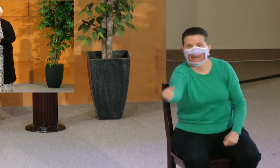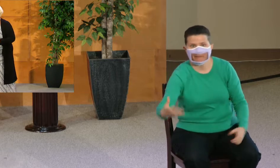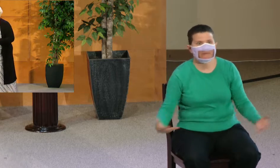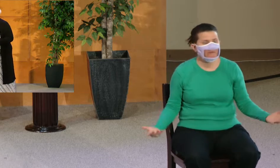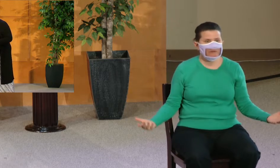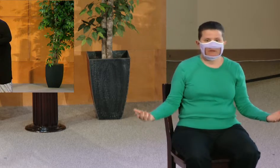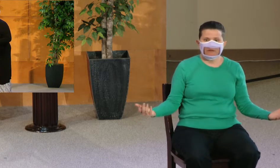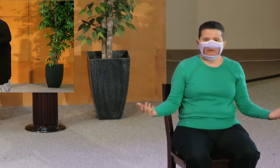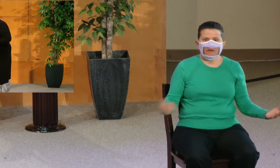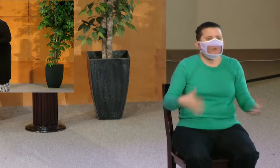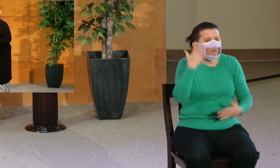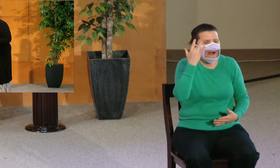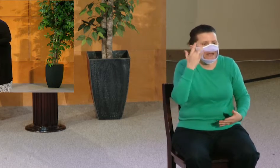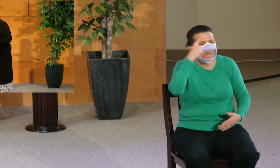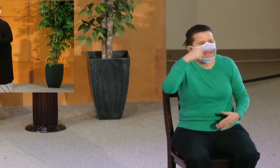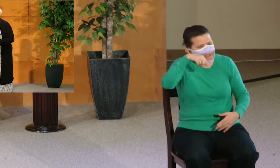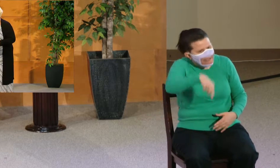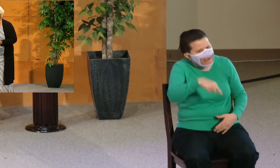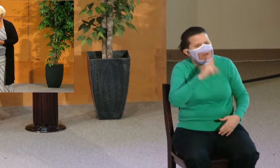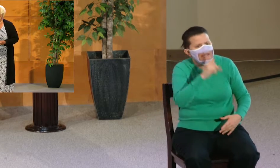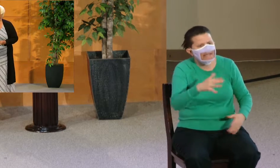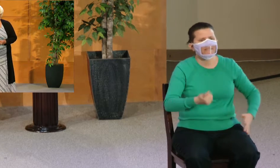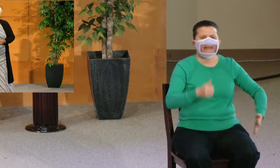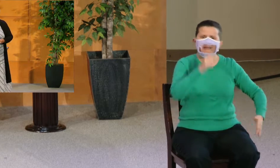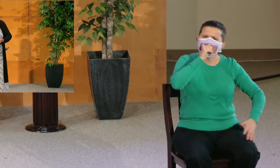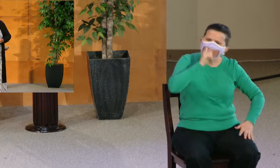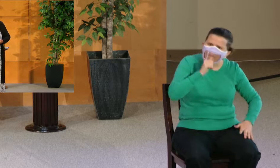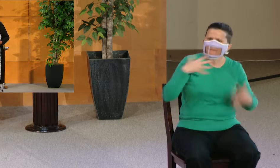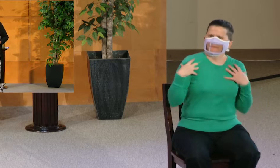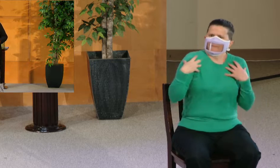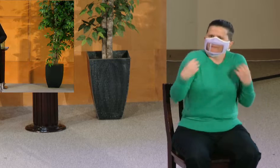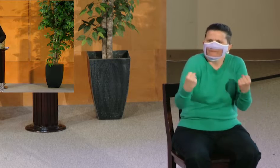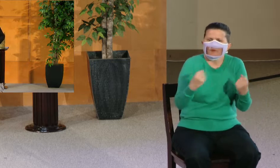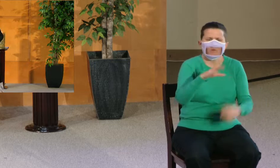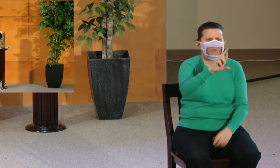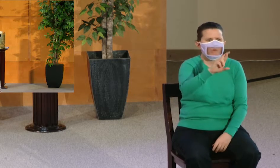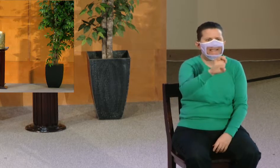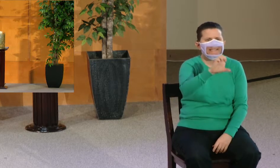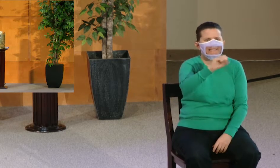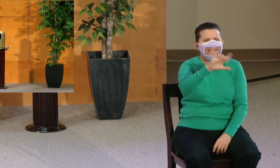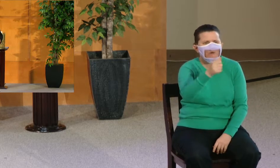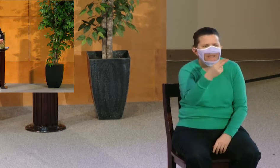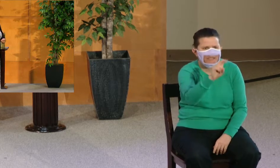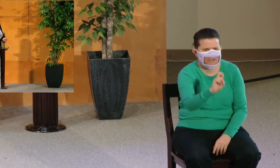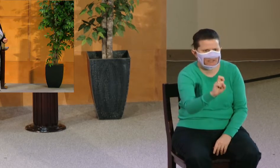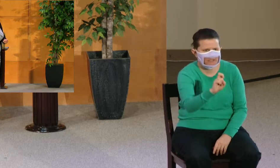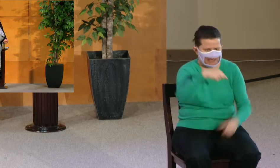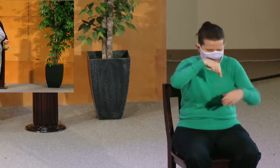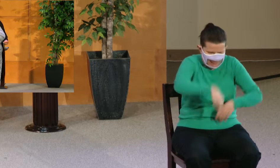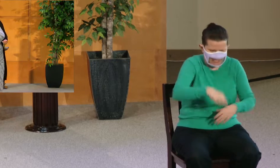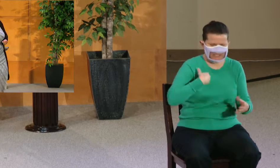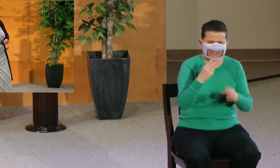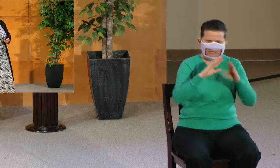Because there is a resilience in this community. There is a stream of love in this community, and